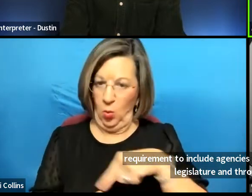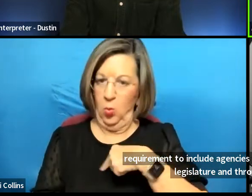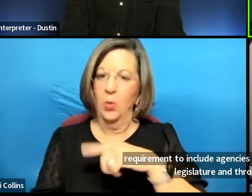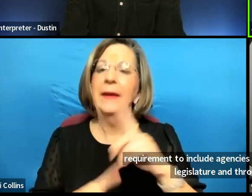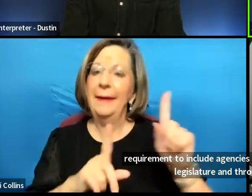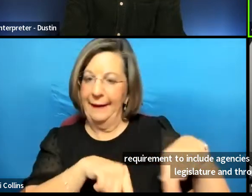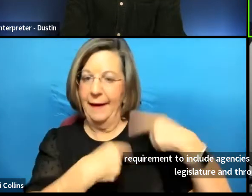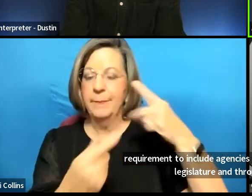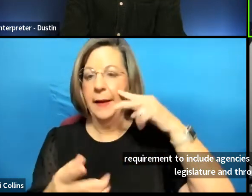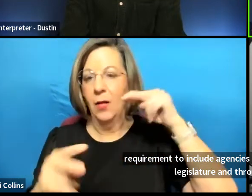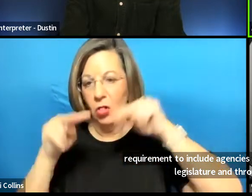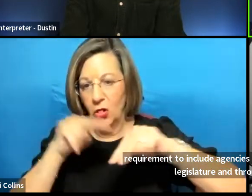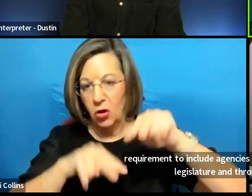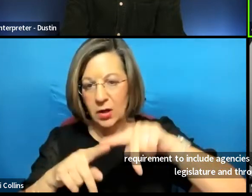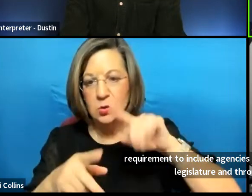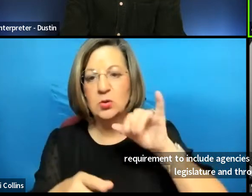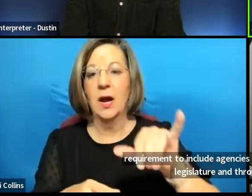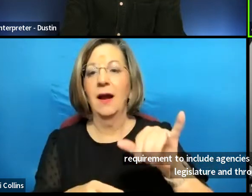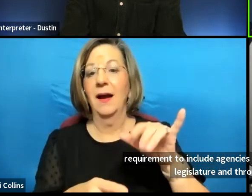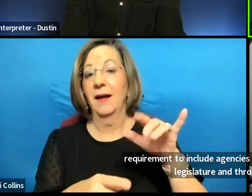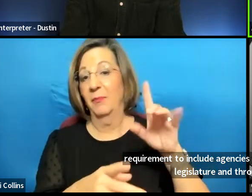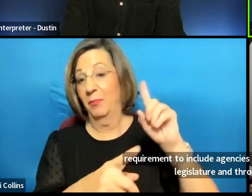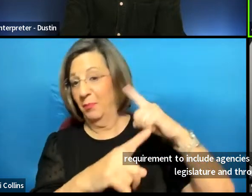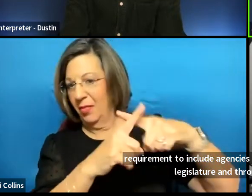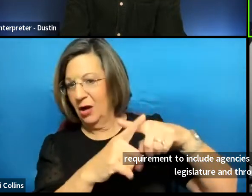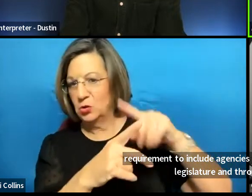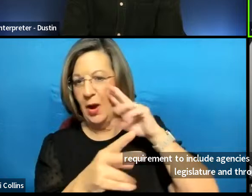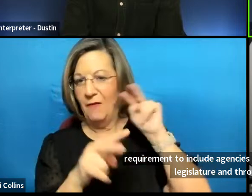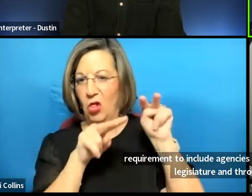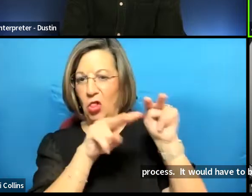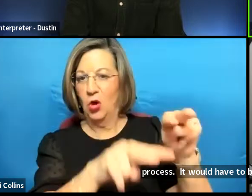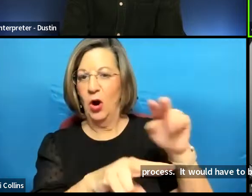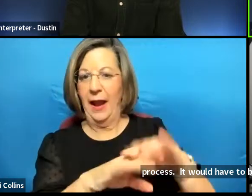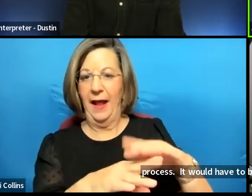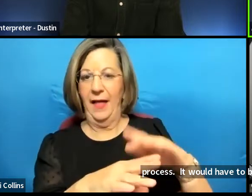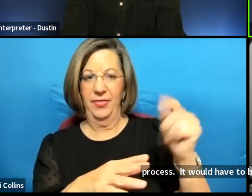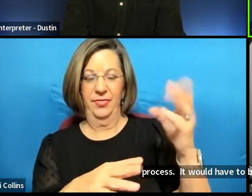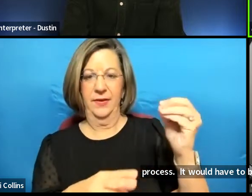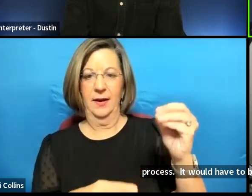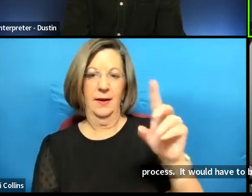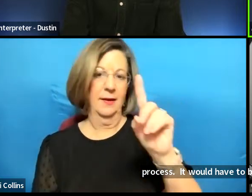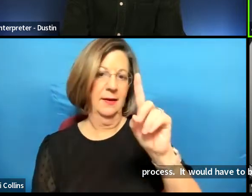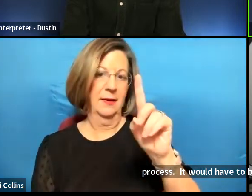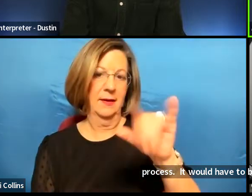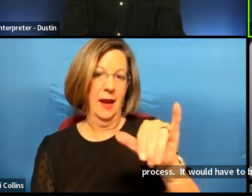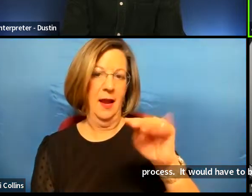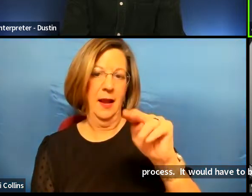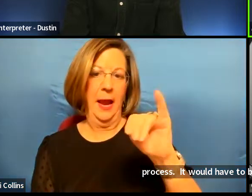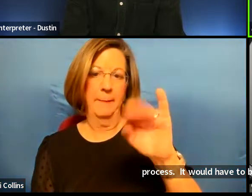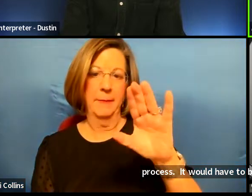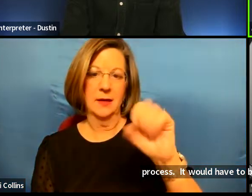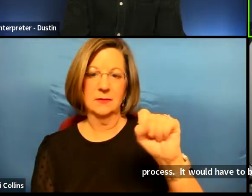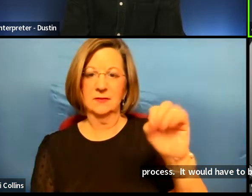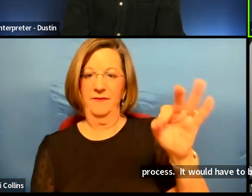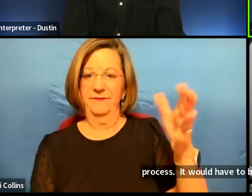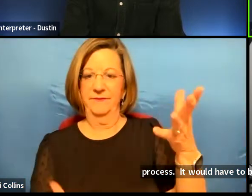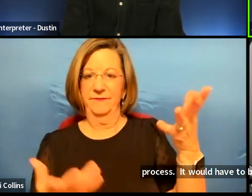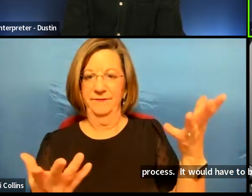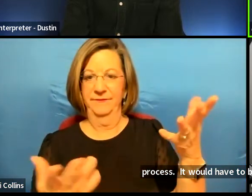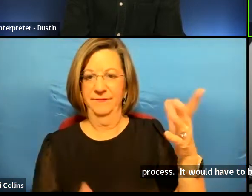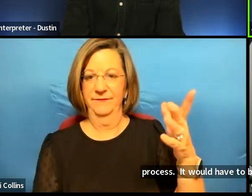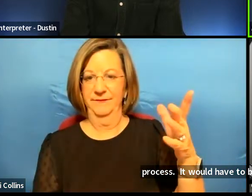requirement. We have been looking at that. Plus, you also have to look at